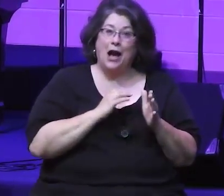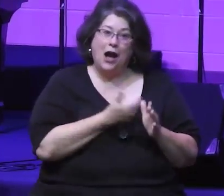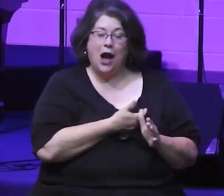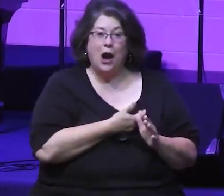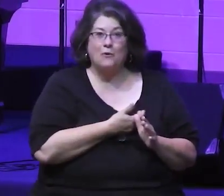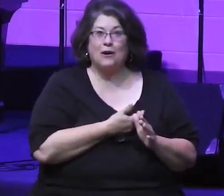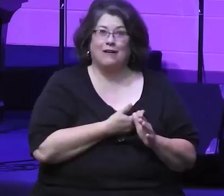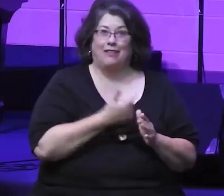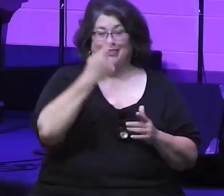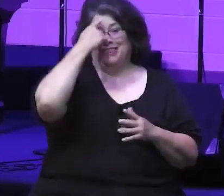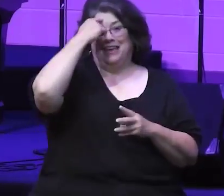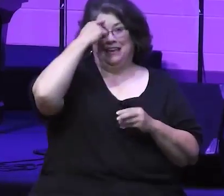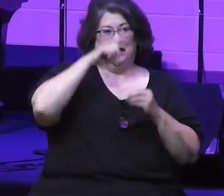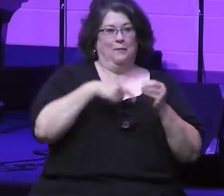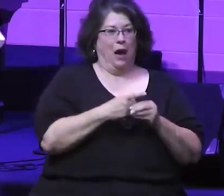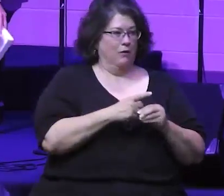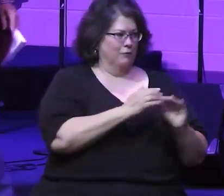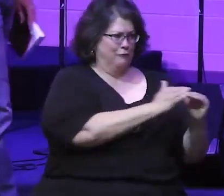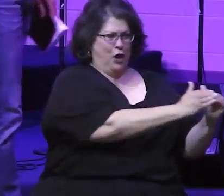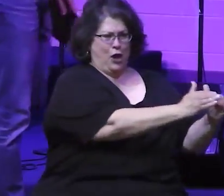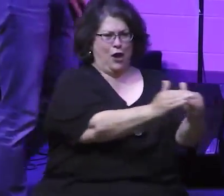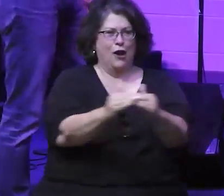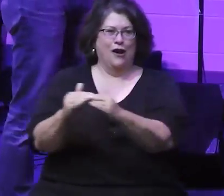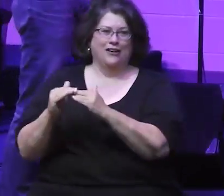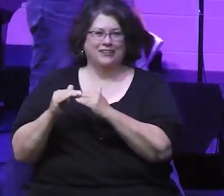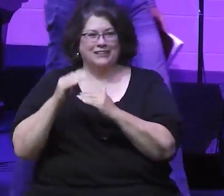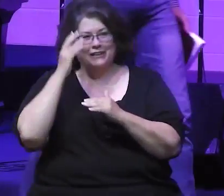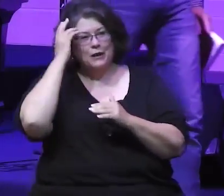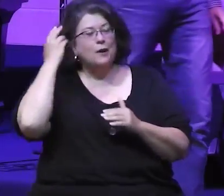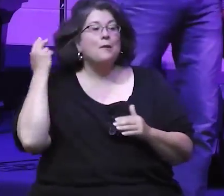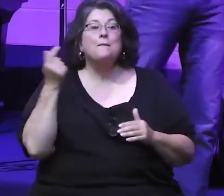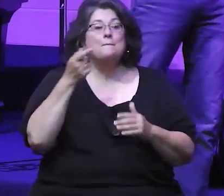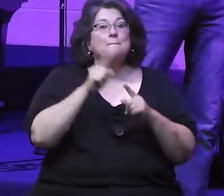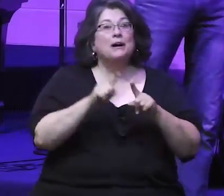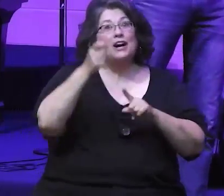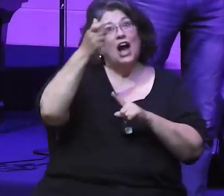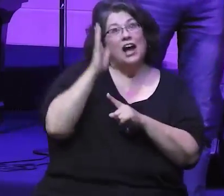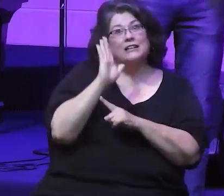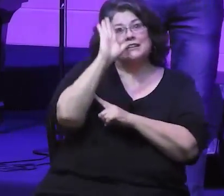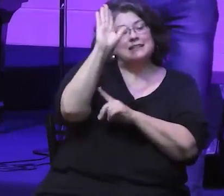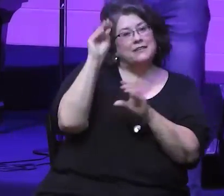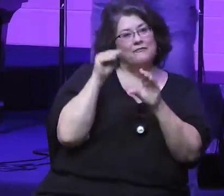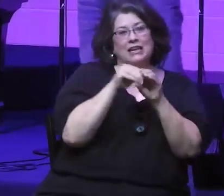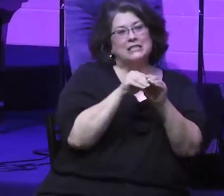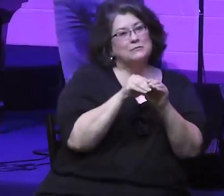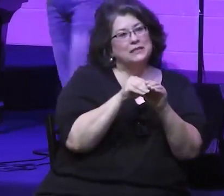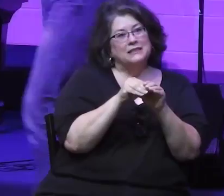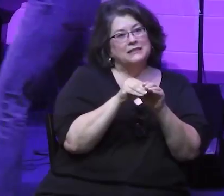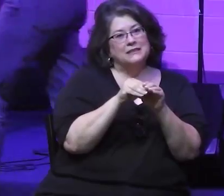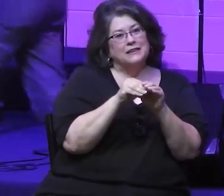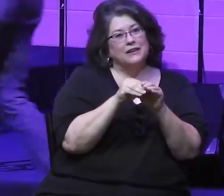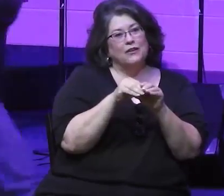system, right? So God's investment into people is actually not equal.